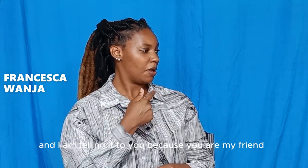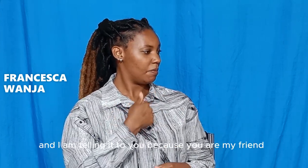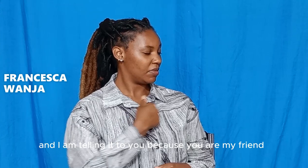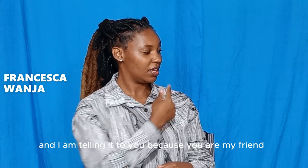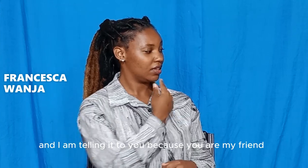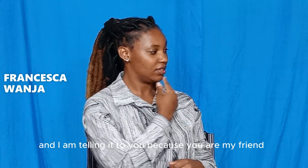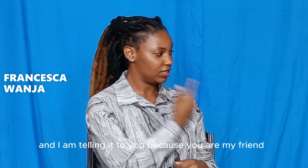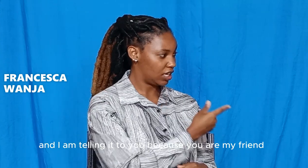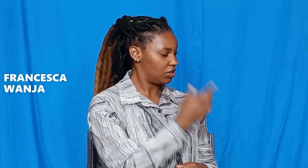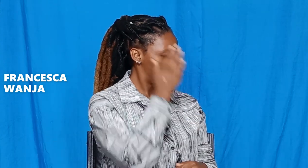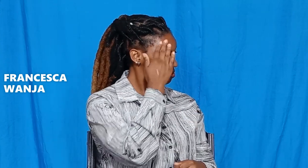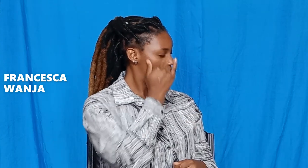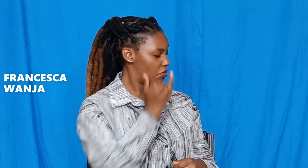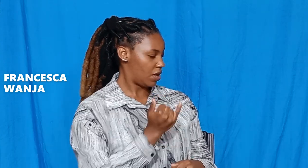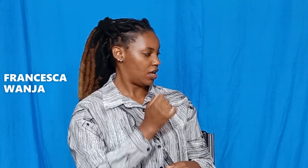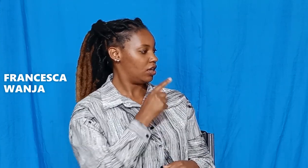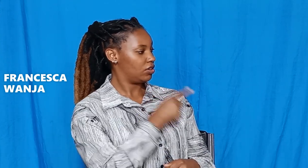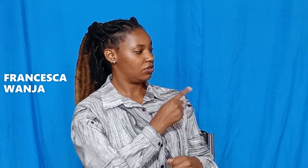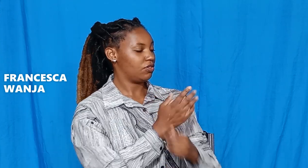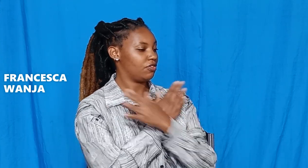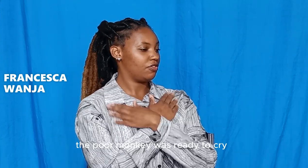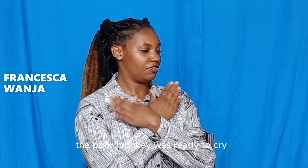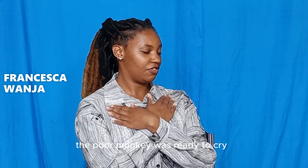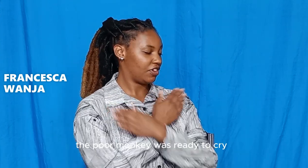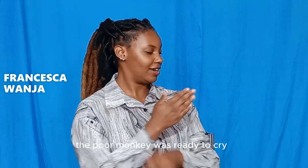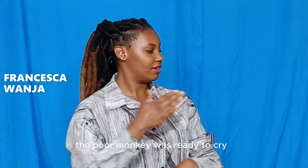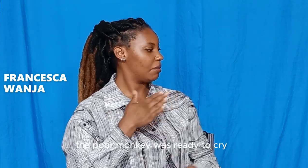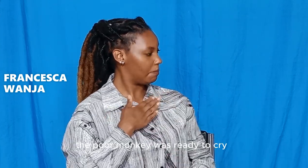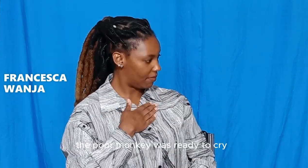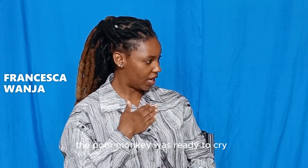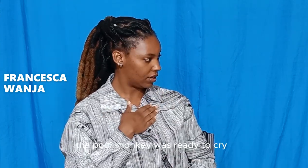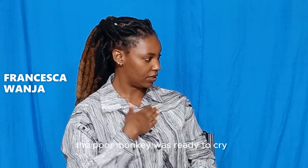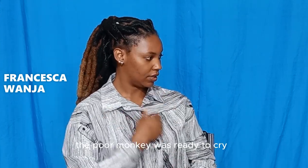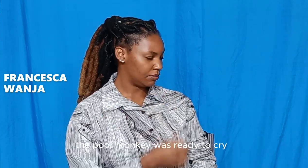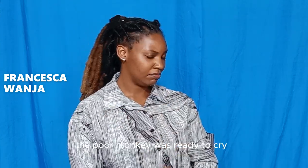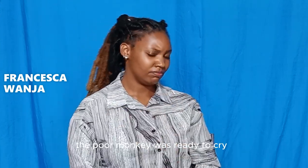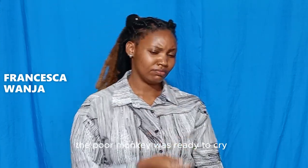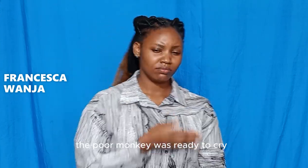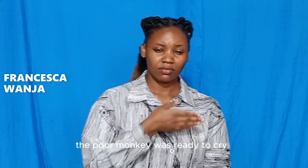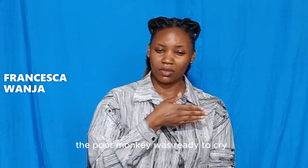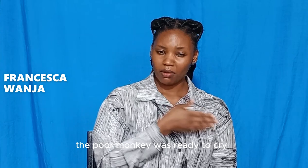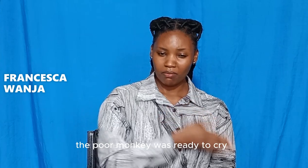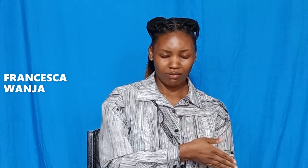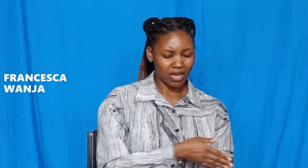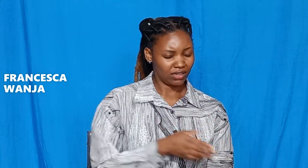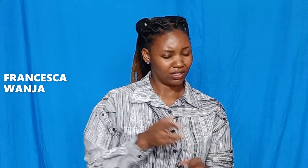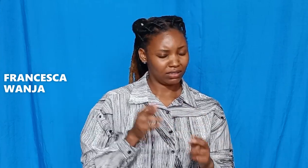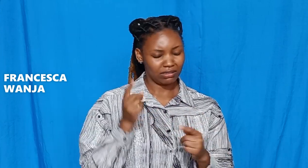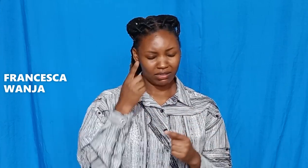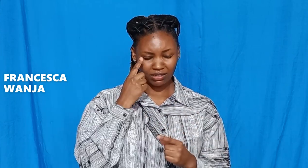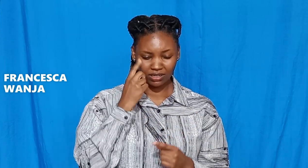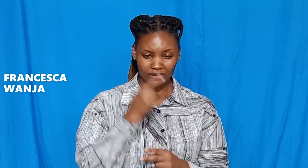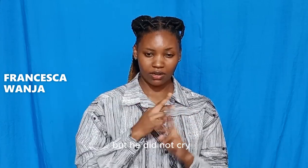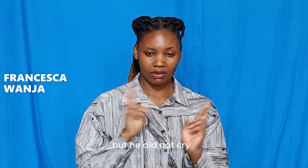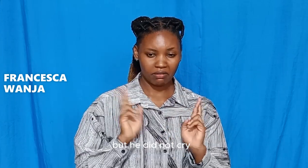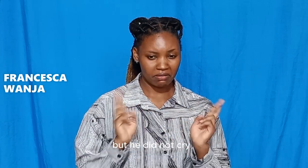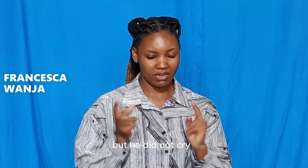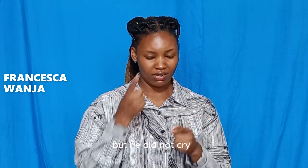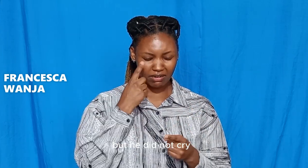my friend. The poor monkey was ready to cry. But he did not